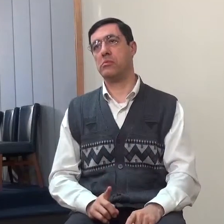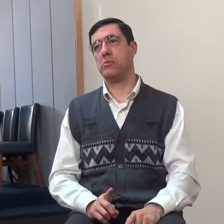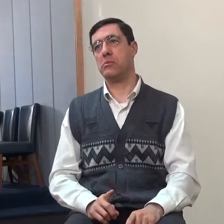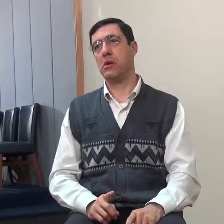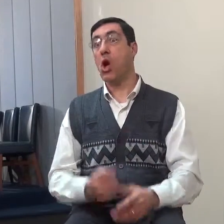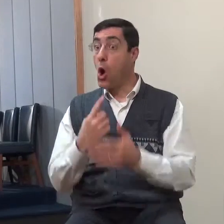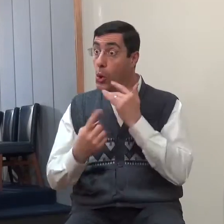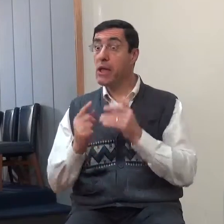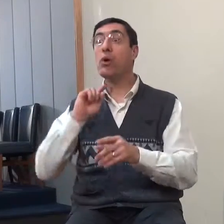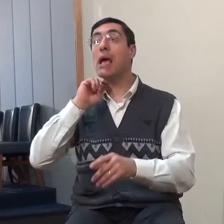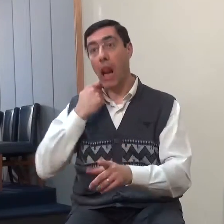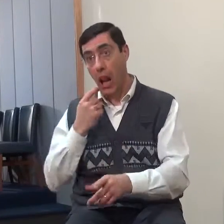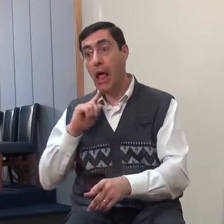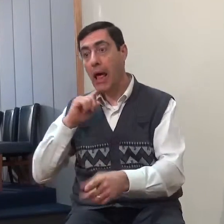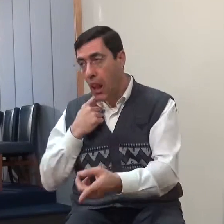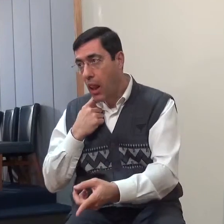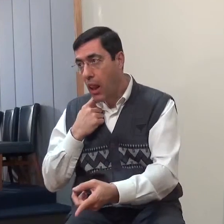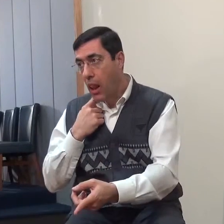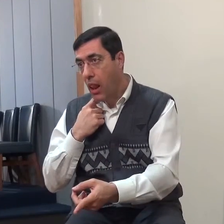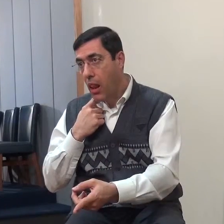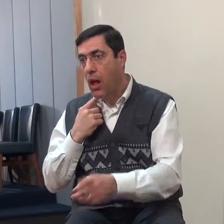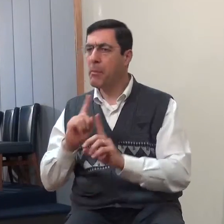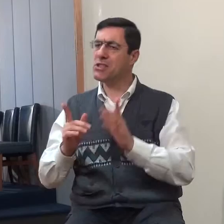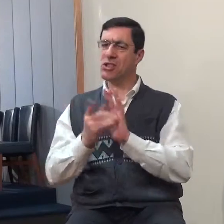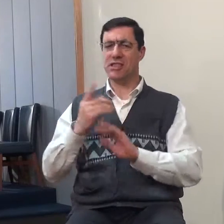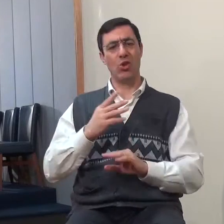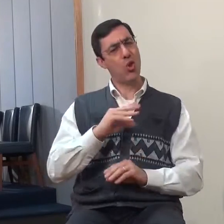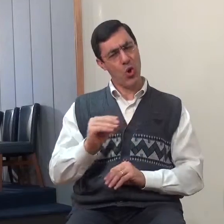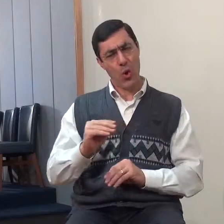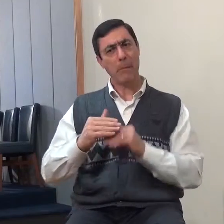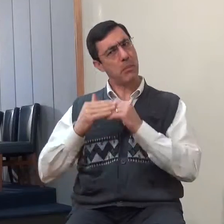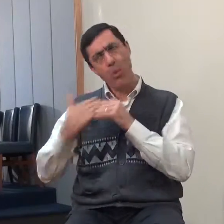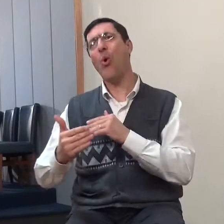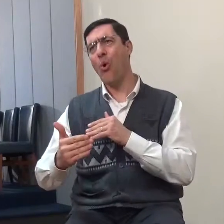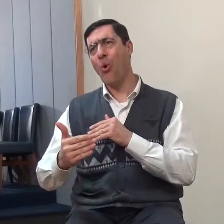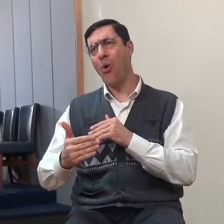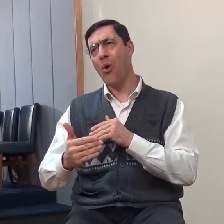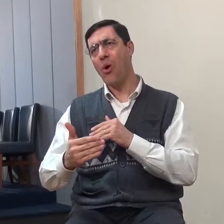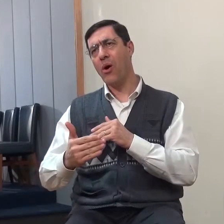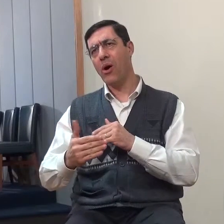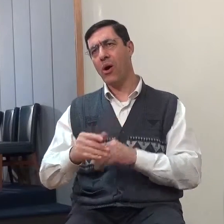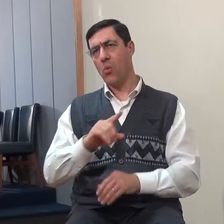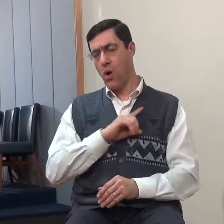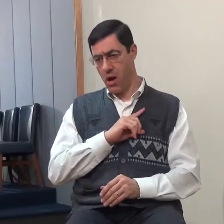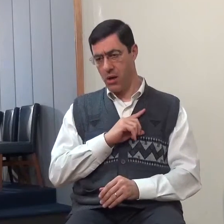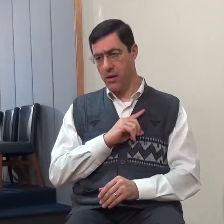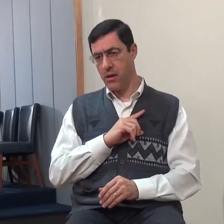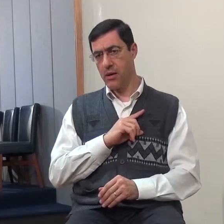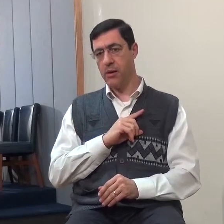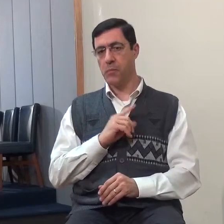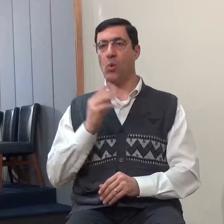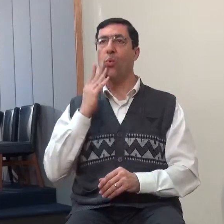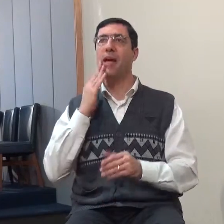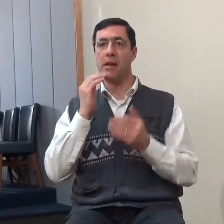killing. And it shouldn't be limited to the act of killing. No, it shouldn't be. If we read Moses very